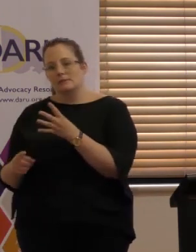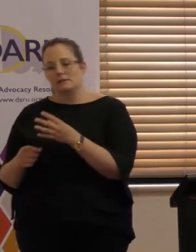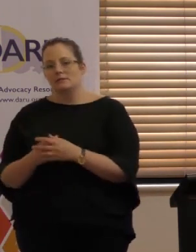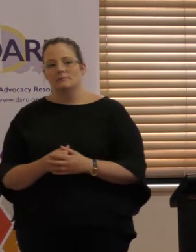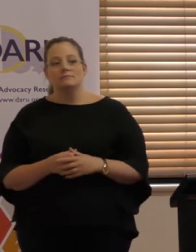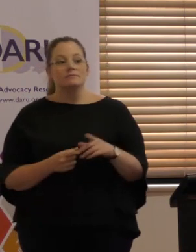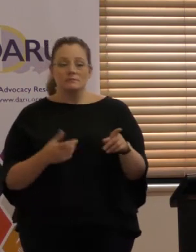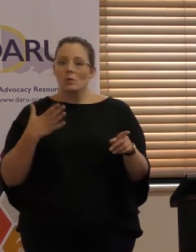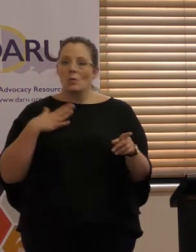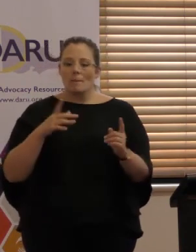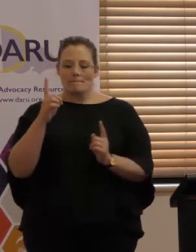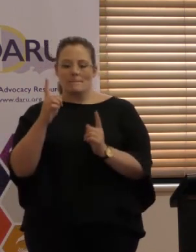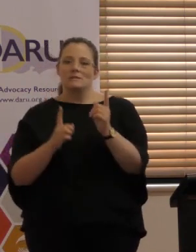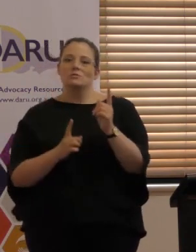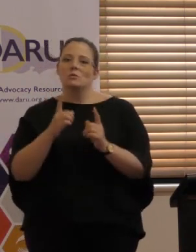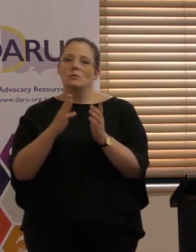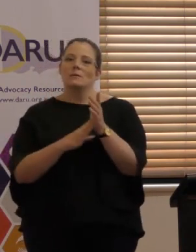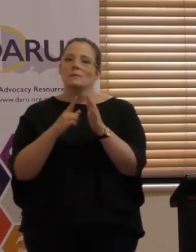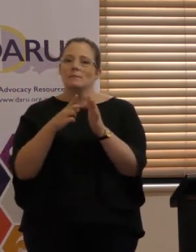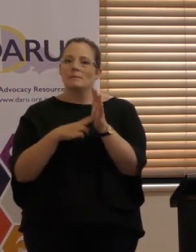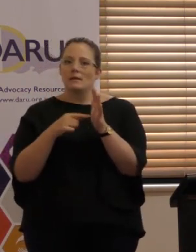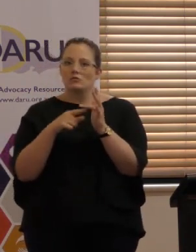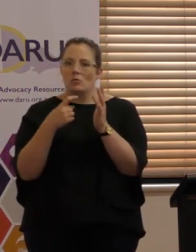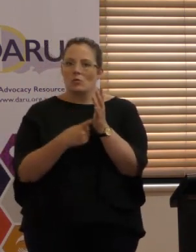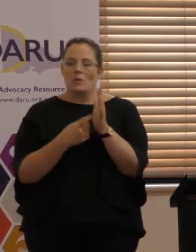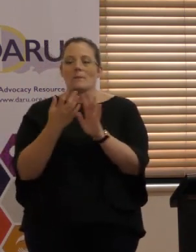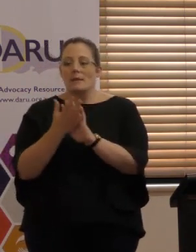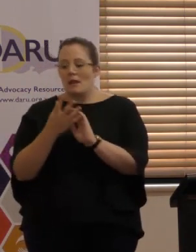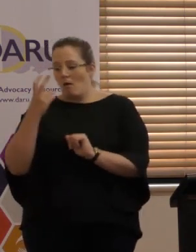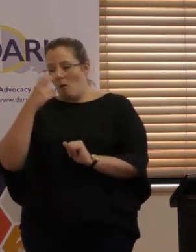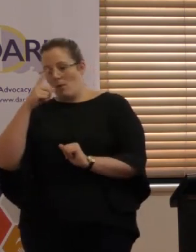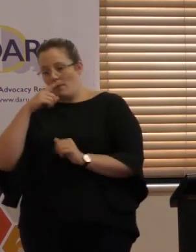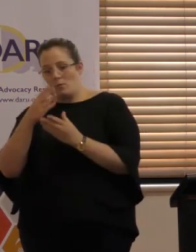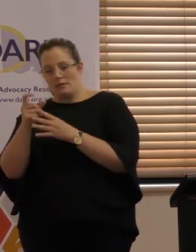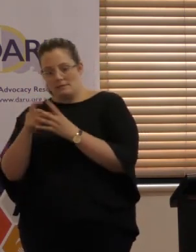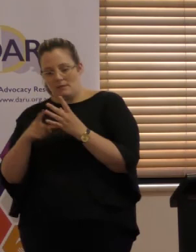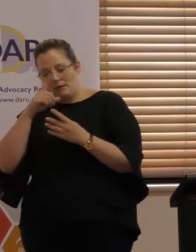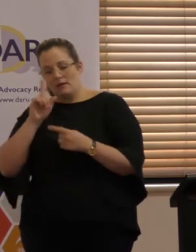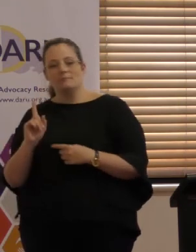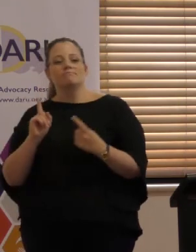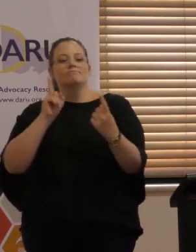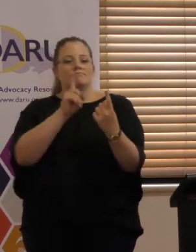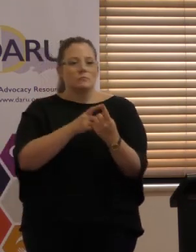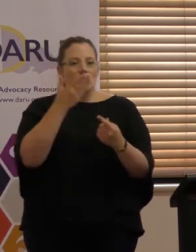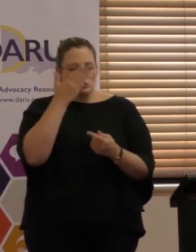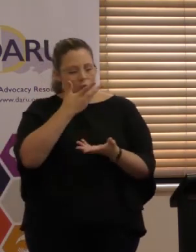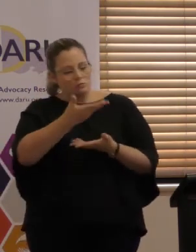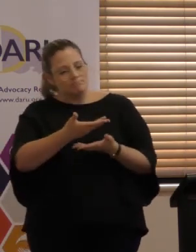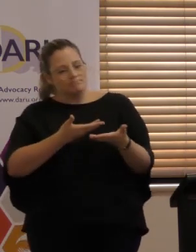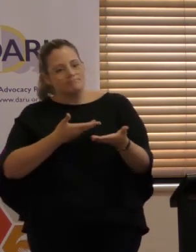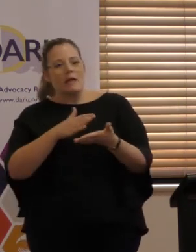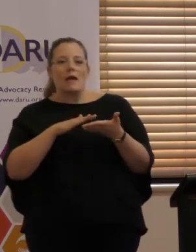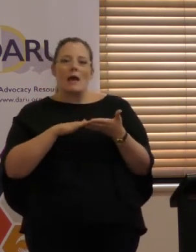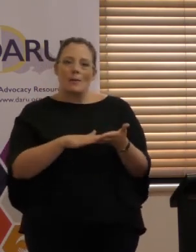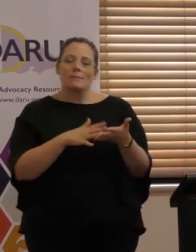mentoring opportunities so that older young people with disabilities can go and talk to students in schools and help them